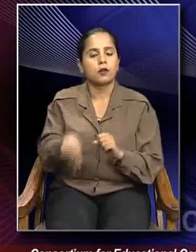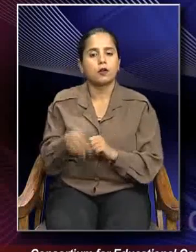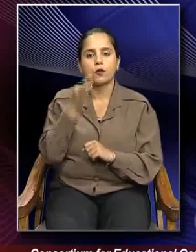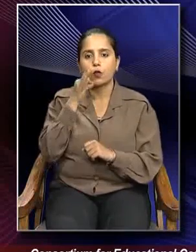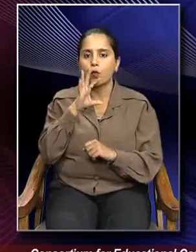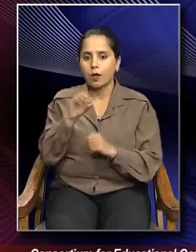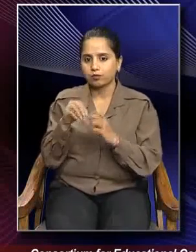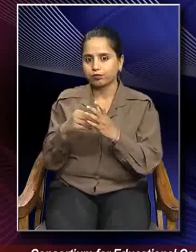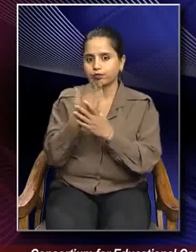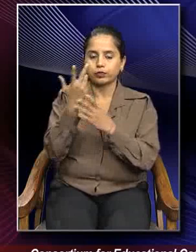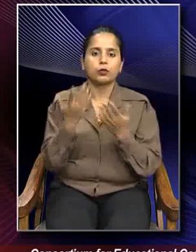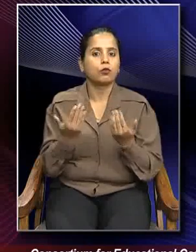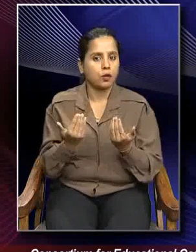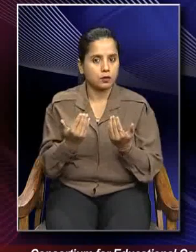fructification.